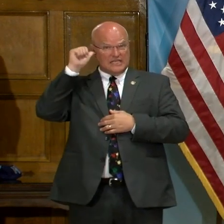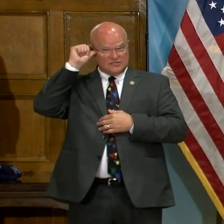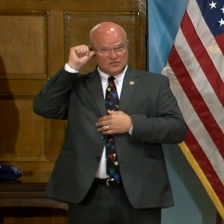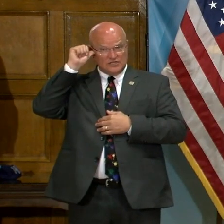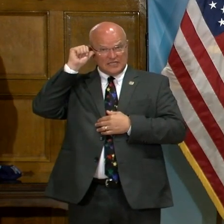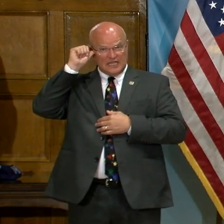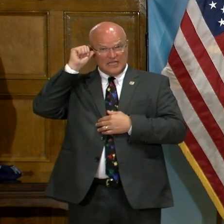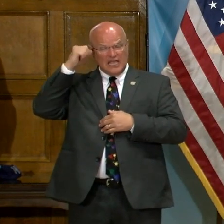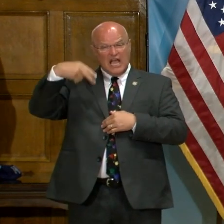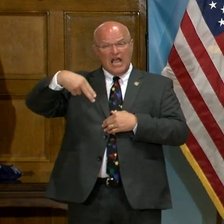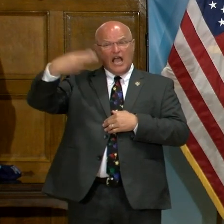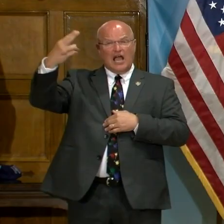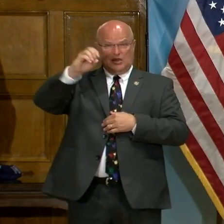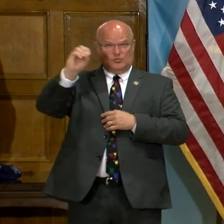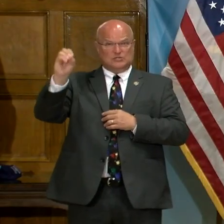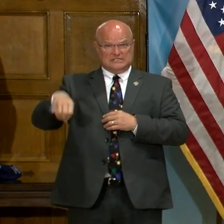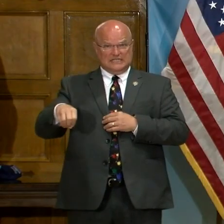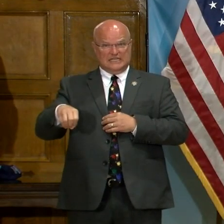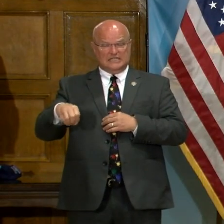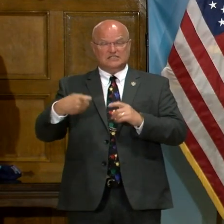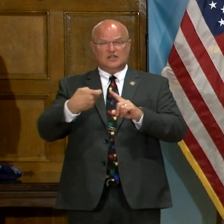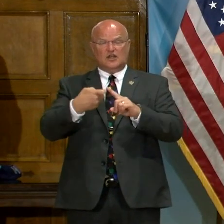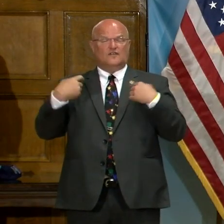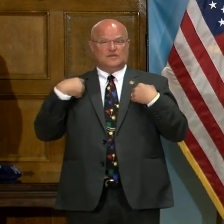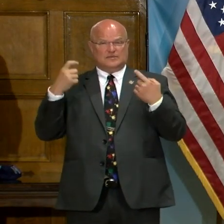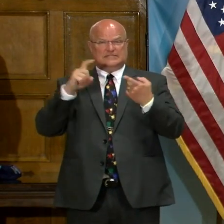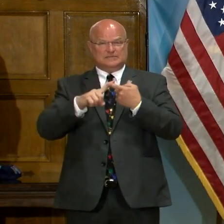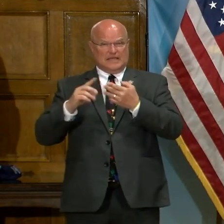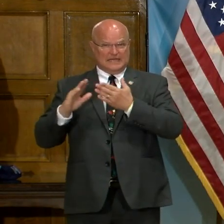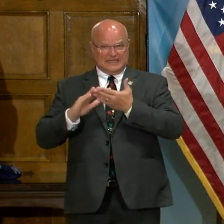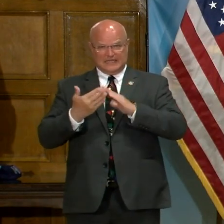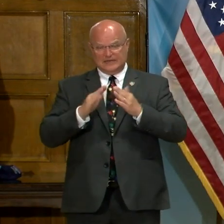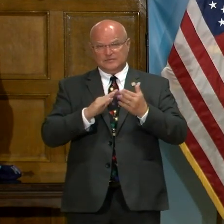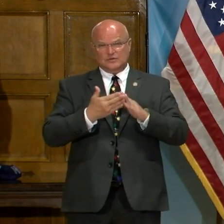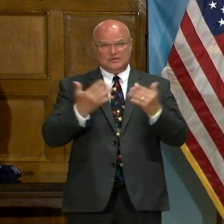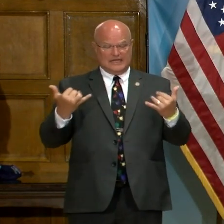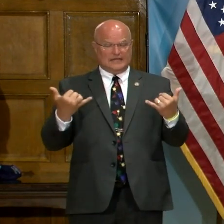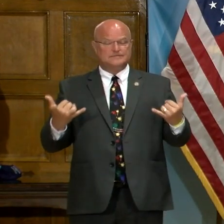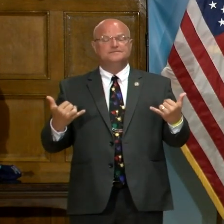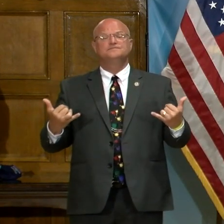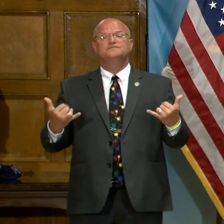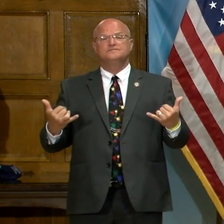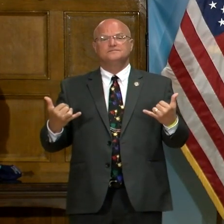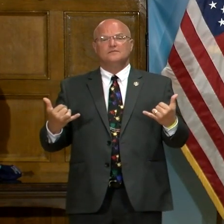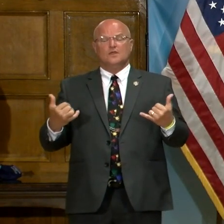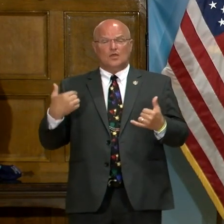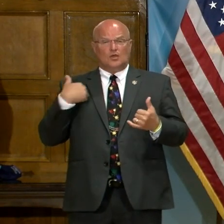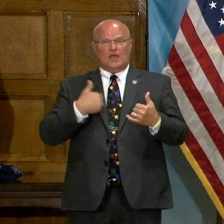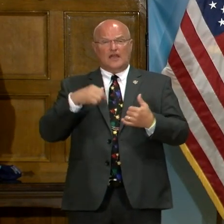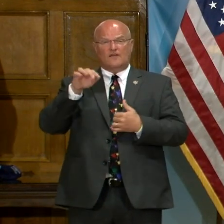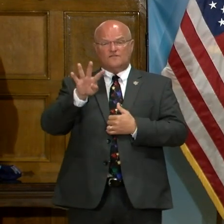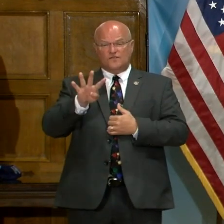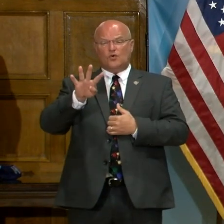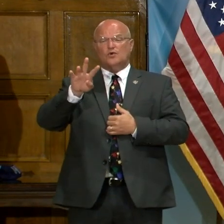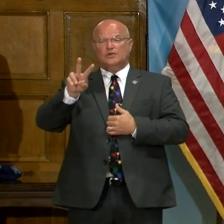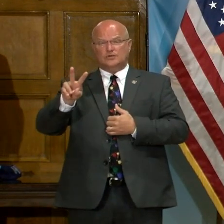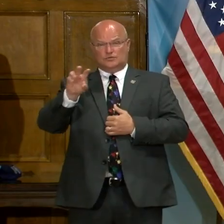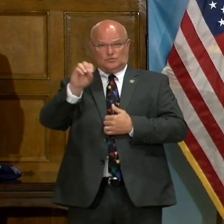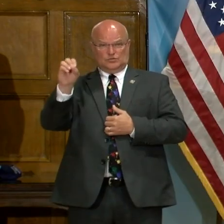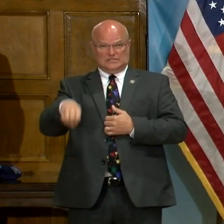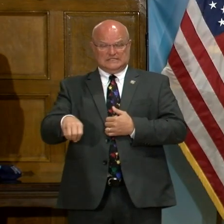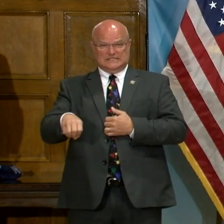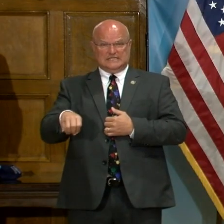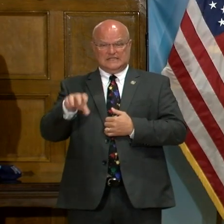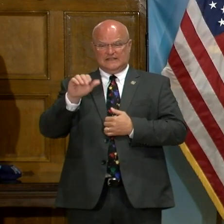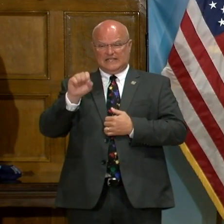yesterday, a much higher percentage are Latino. We have 42%